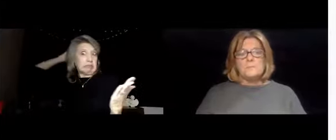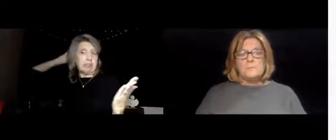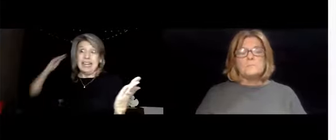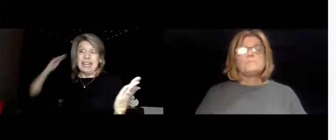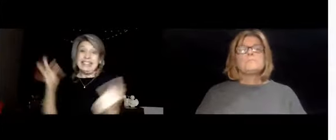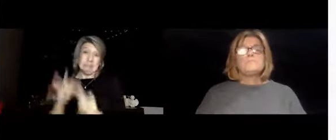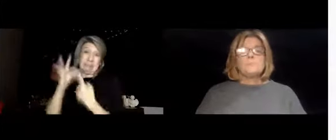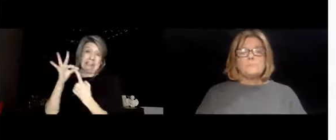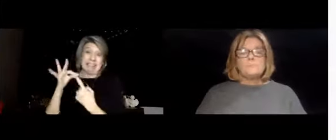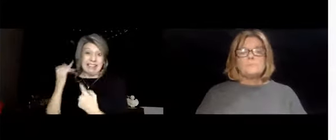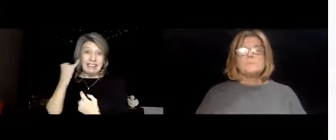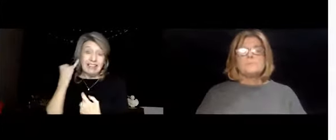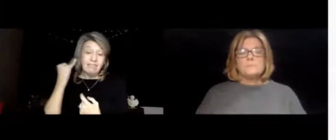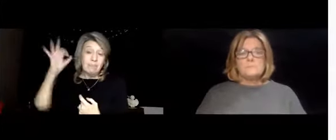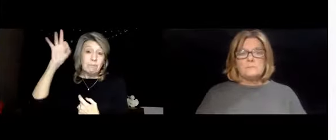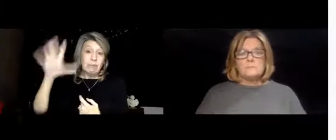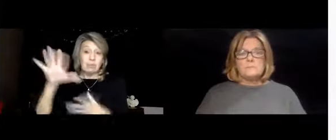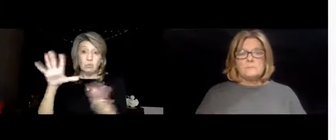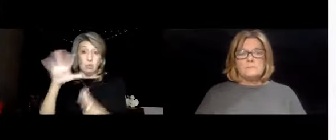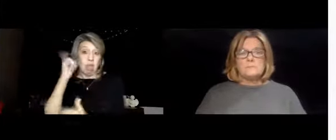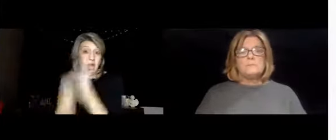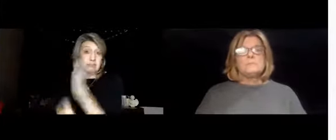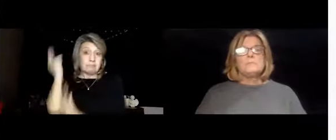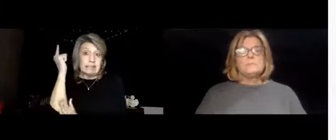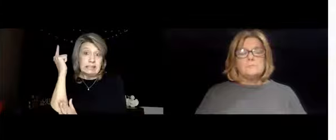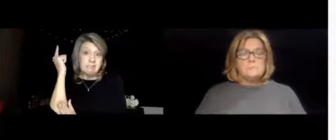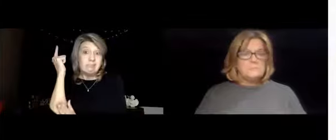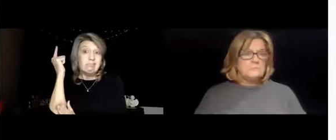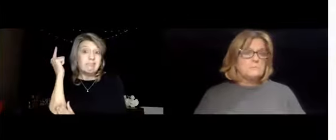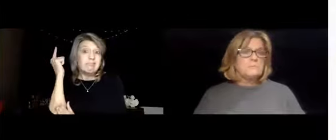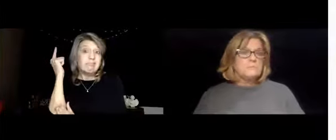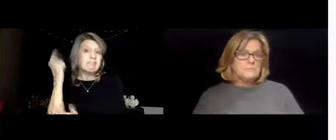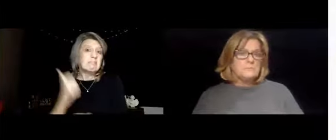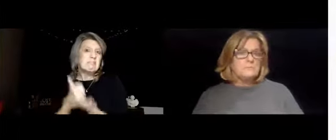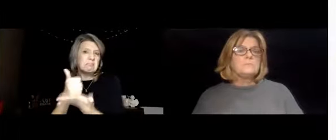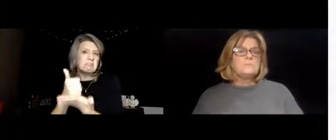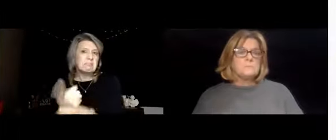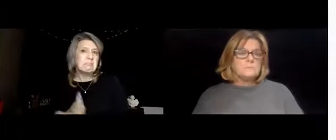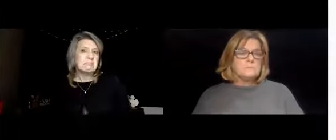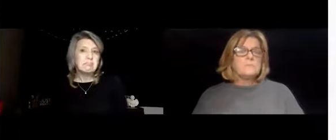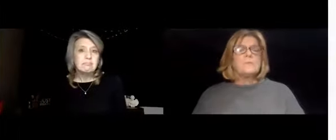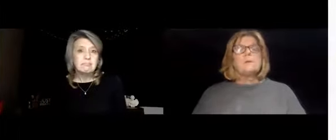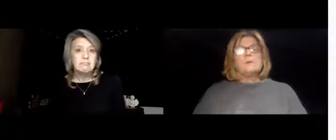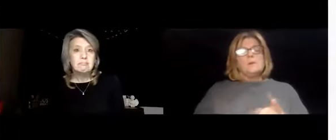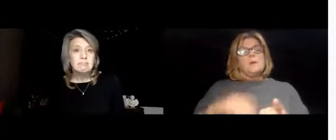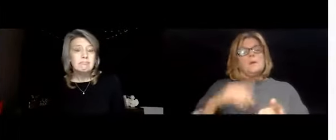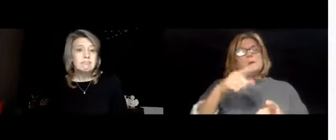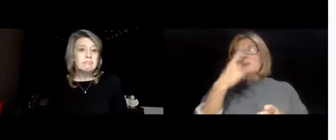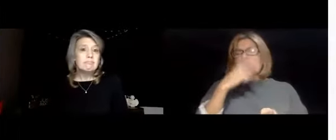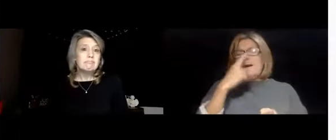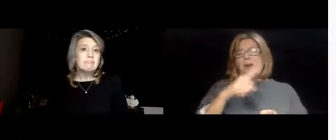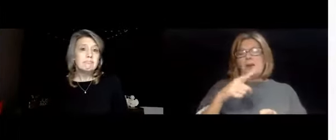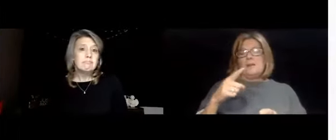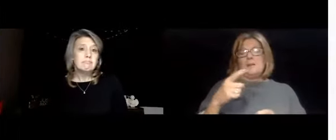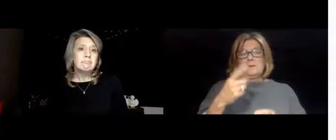very specific. So there's a lot of information that I may kind of put in the burners, to just kind of have